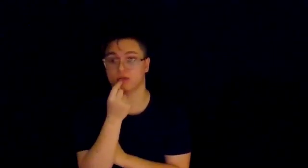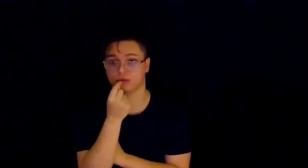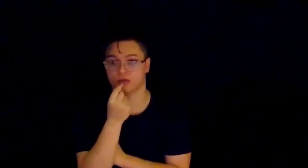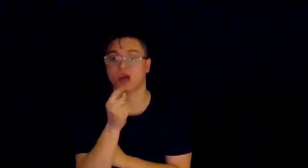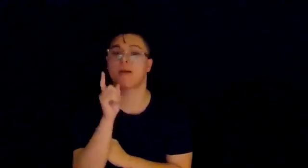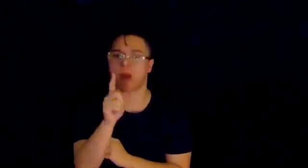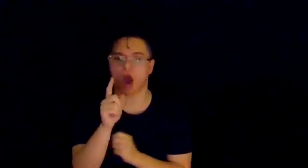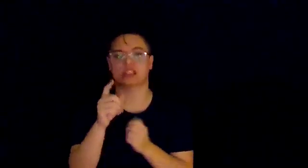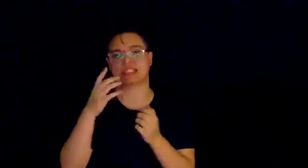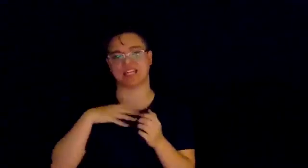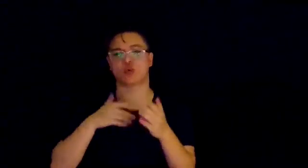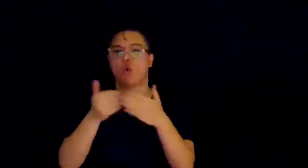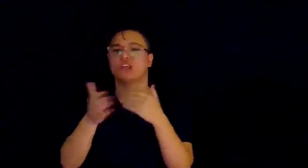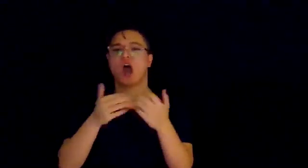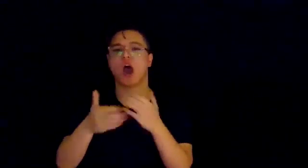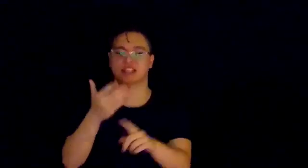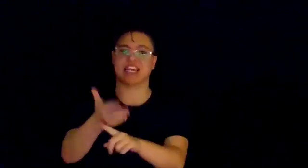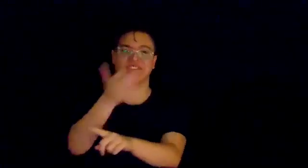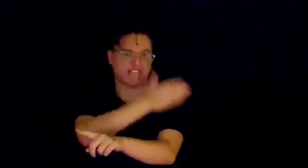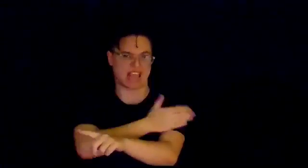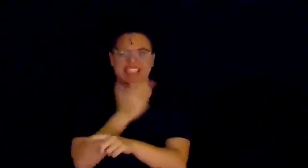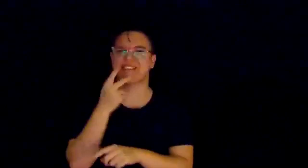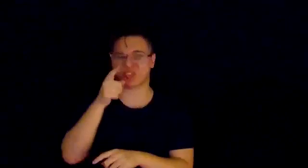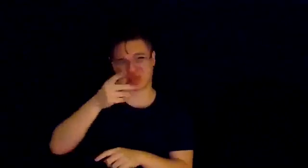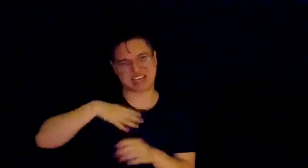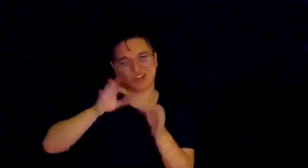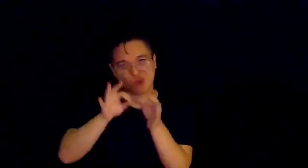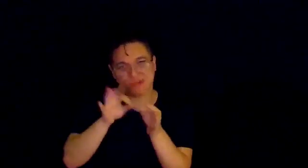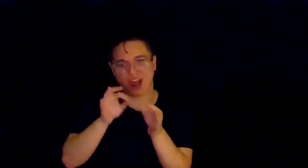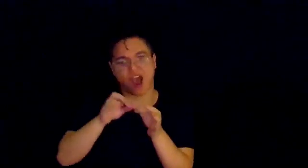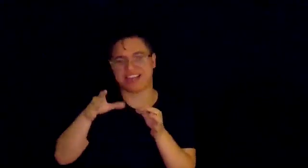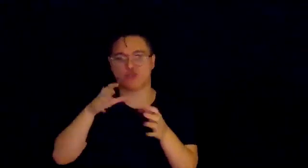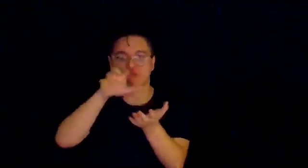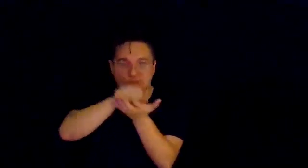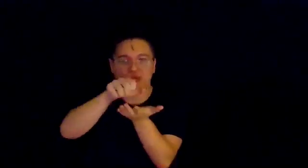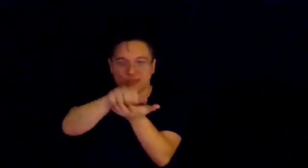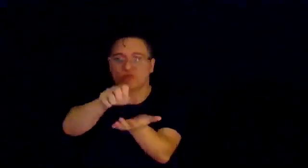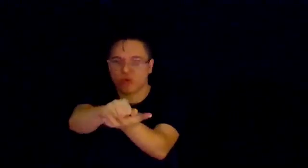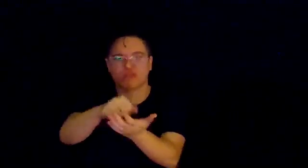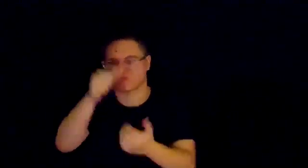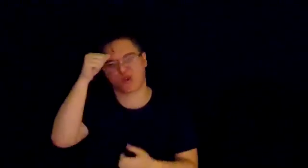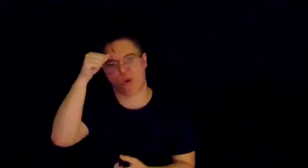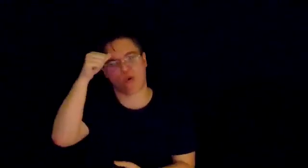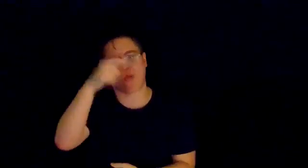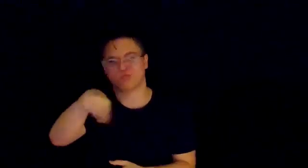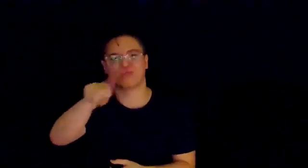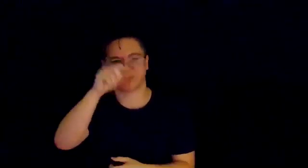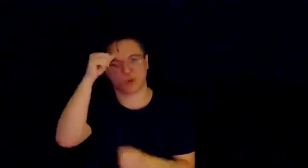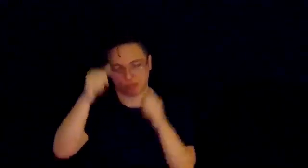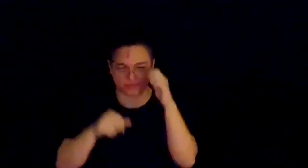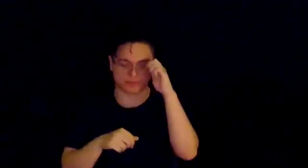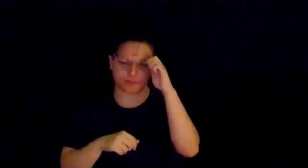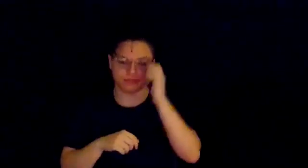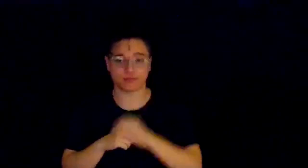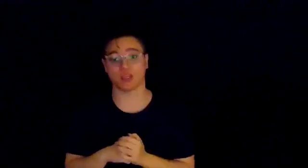2 different meetings, and that's fine, we can do that. We just need to organise that in advance. So if you need an interpreter, we also need to know,